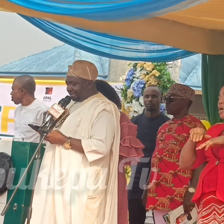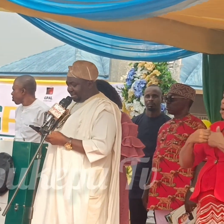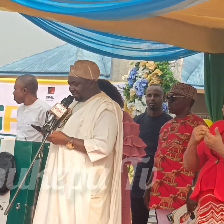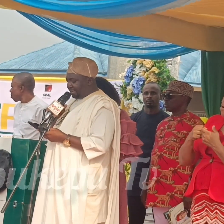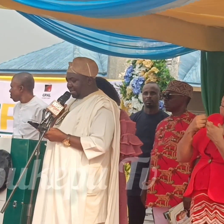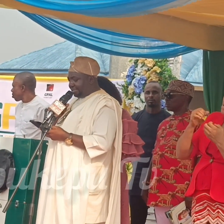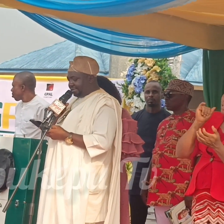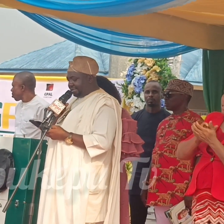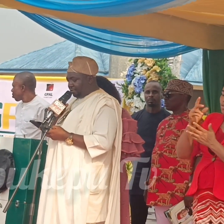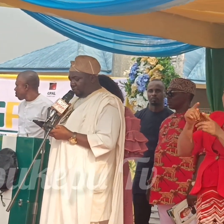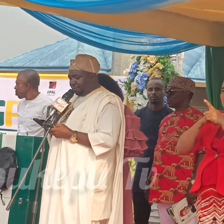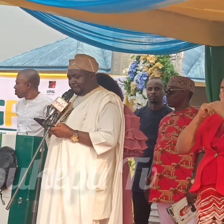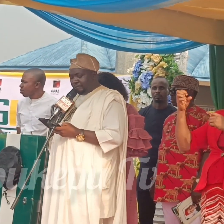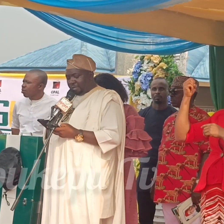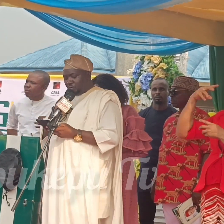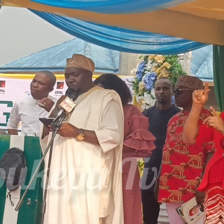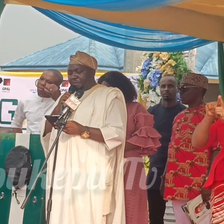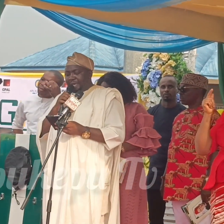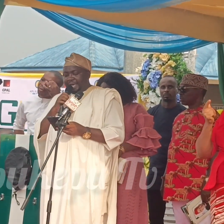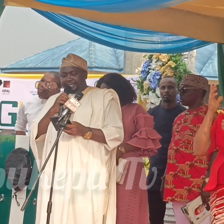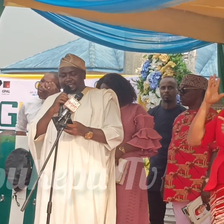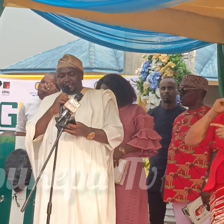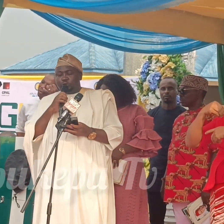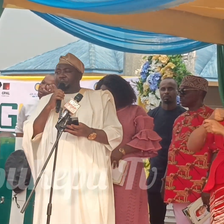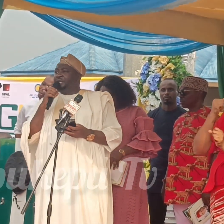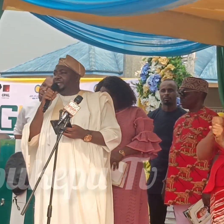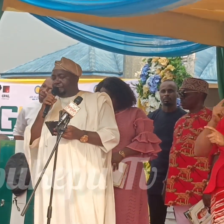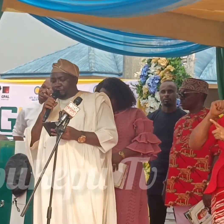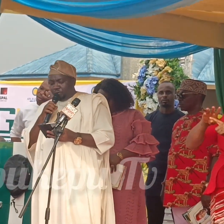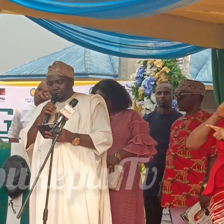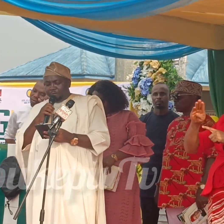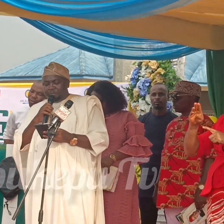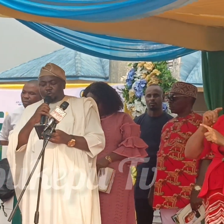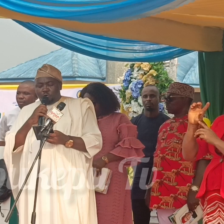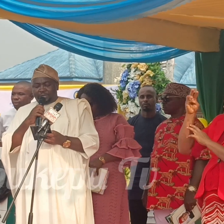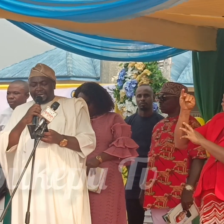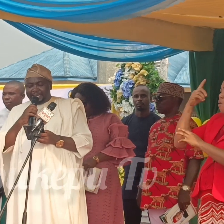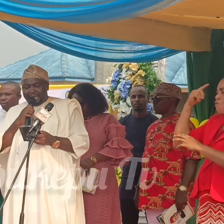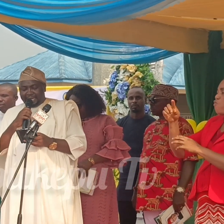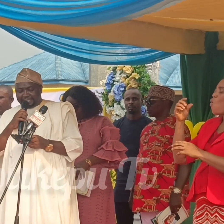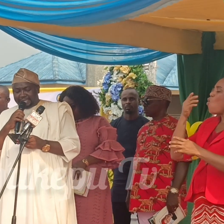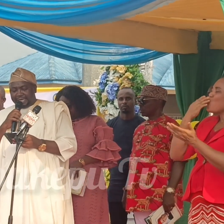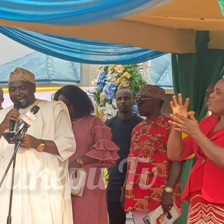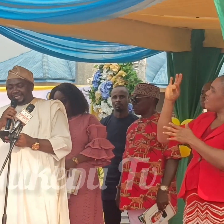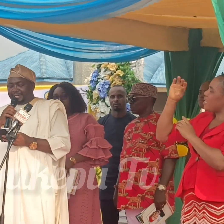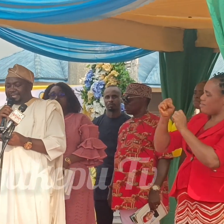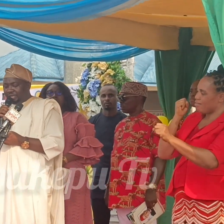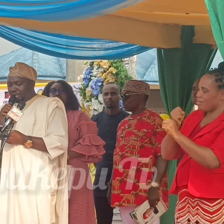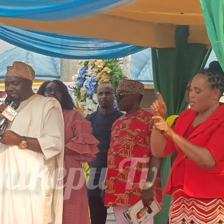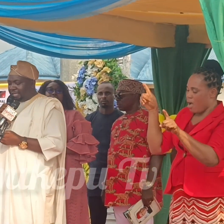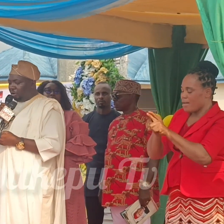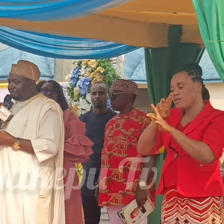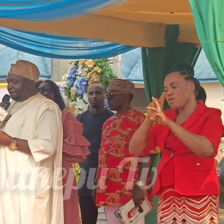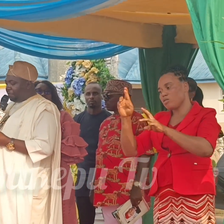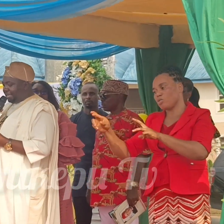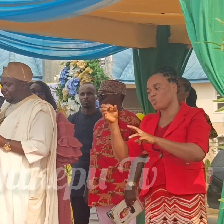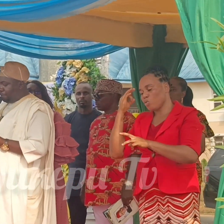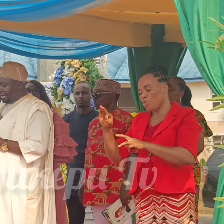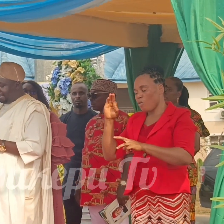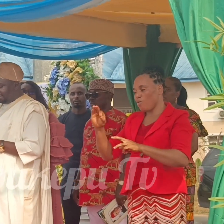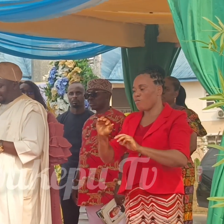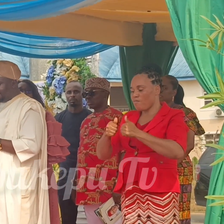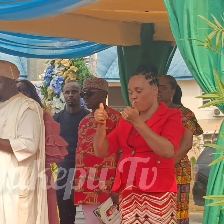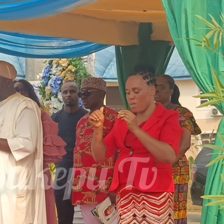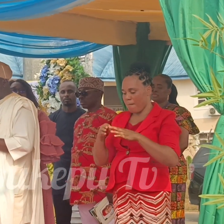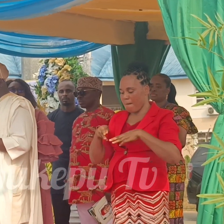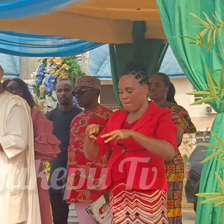a strategic electricity group could be made to be in limbo for good 9 years as a result of the avoidable